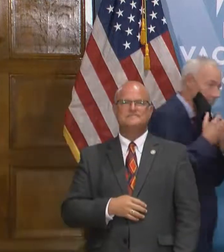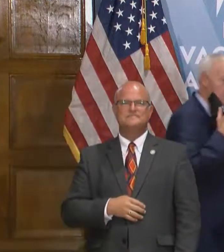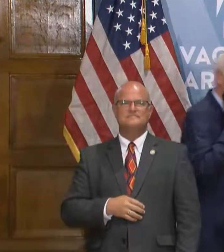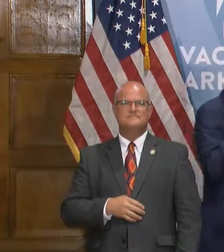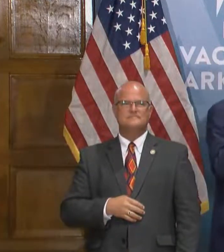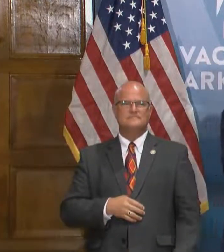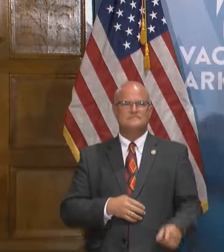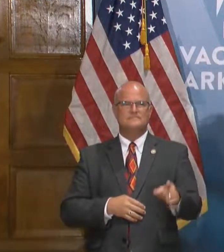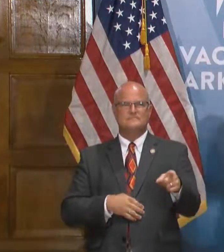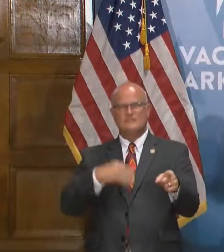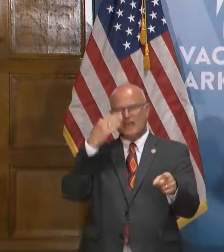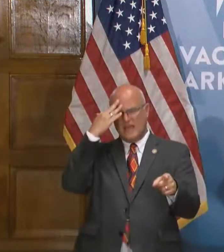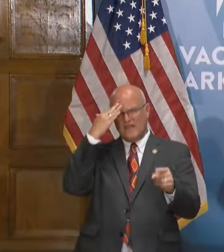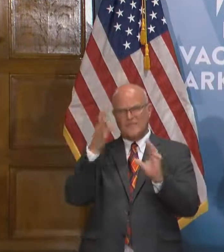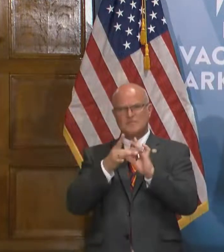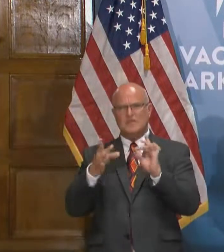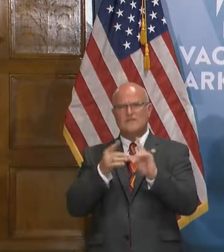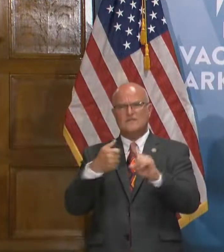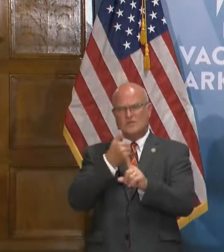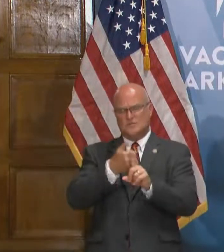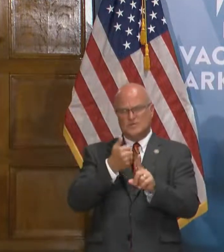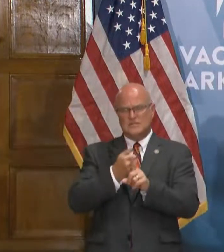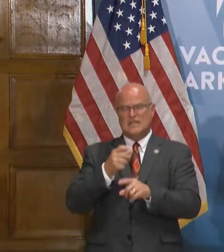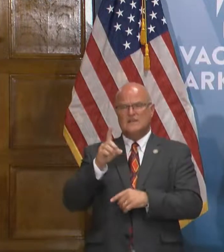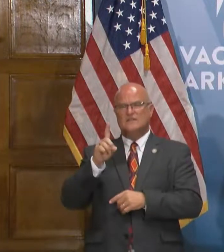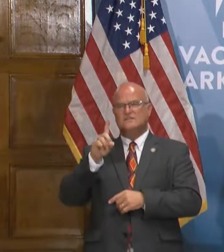Governor, I know that the message from yourself, Dr.